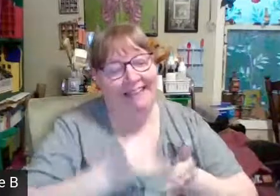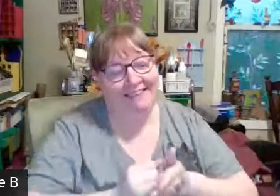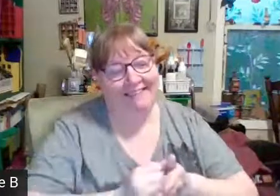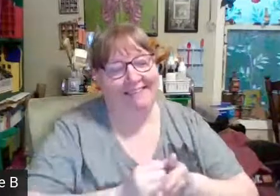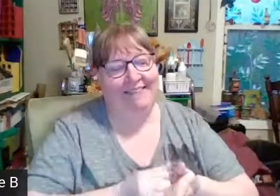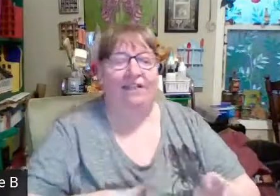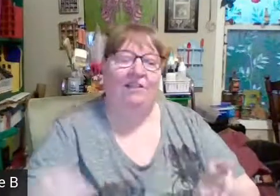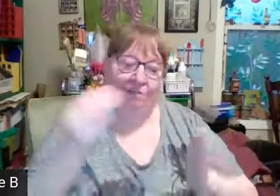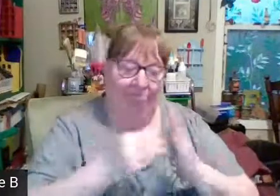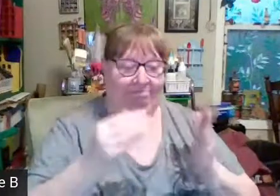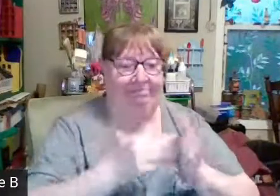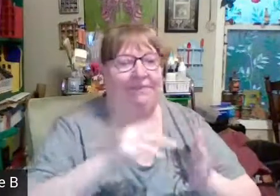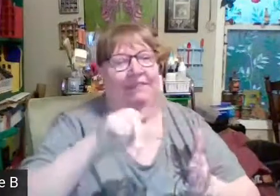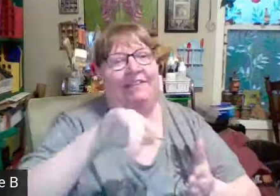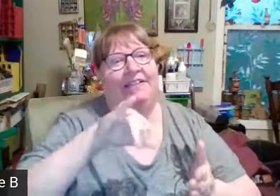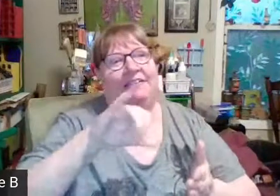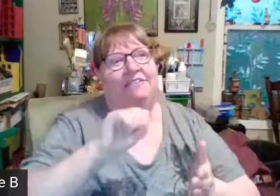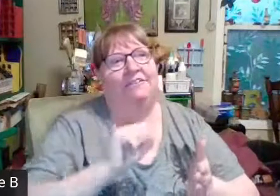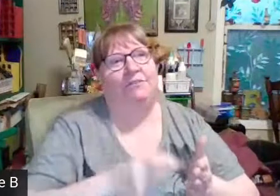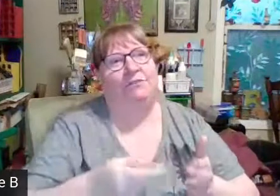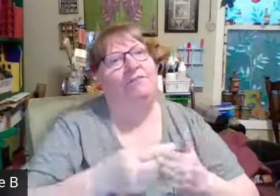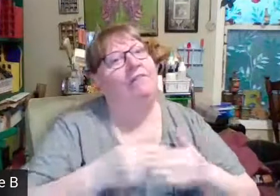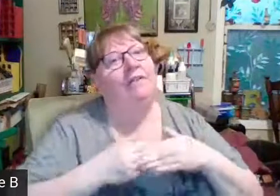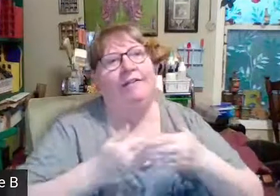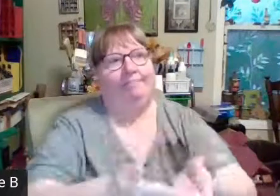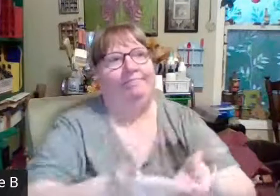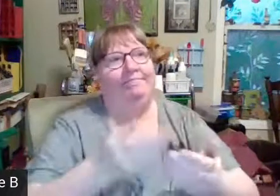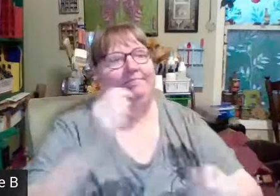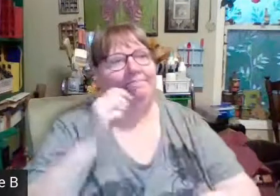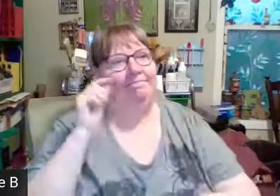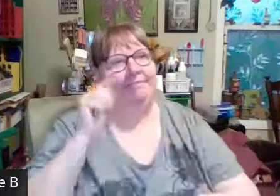me. And I love, love, love making the kits.